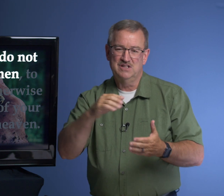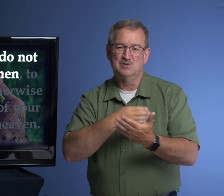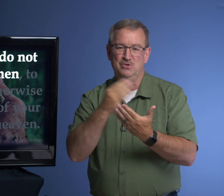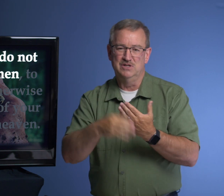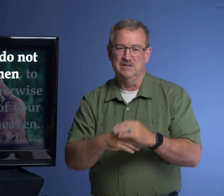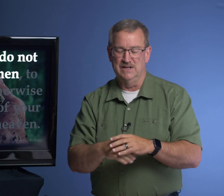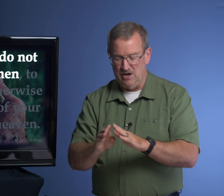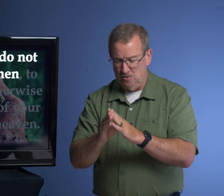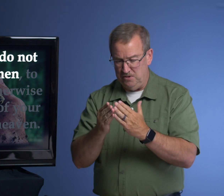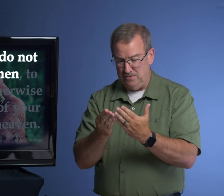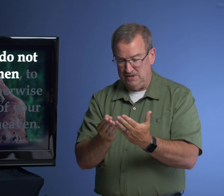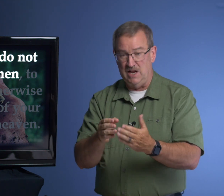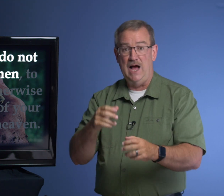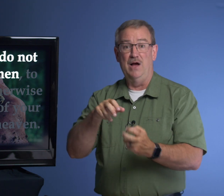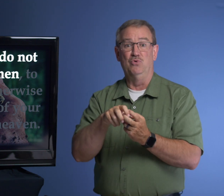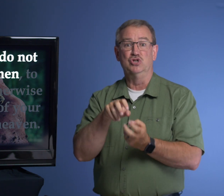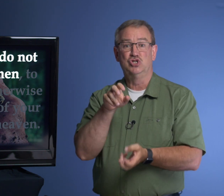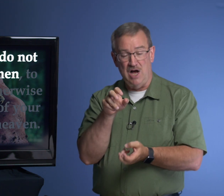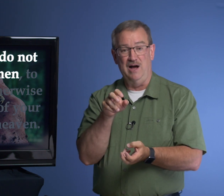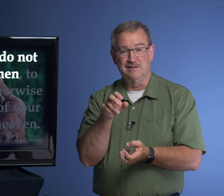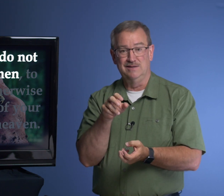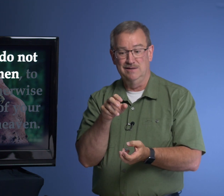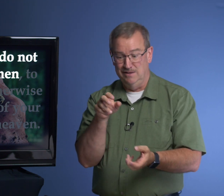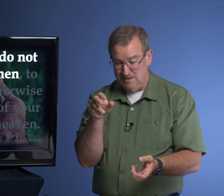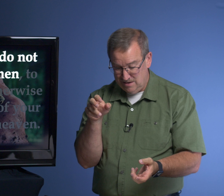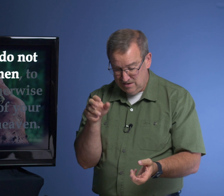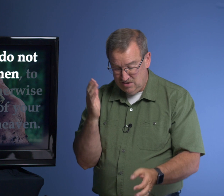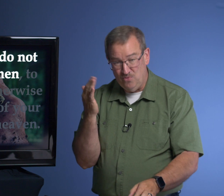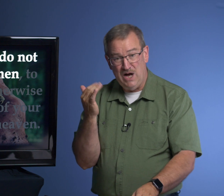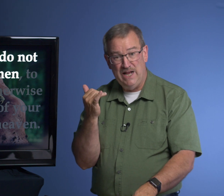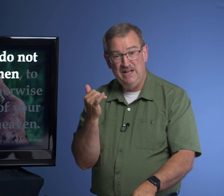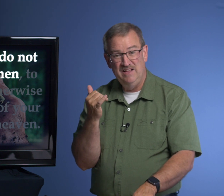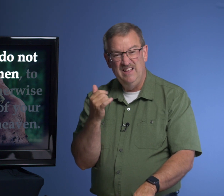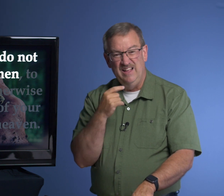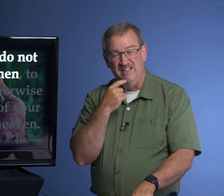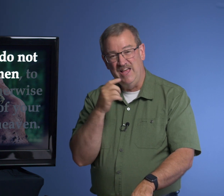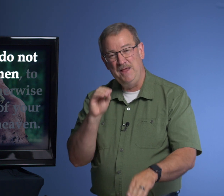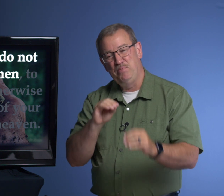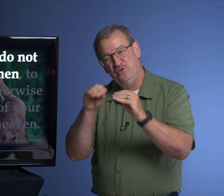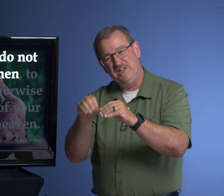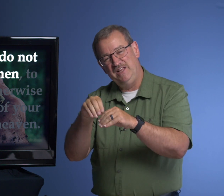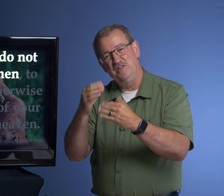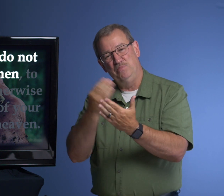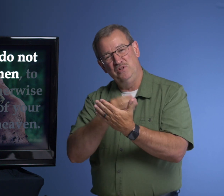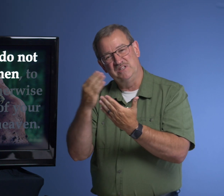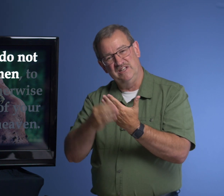this bulletin." And I opened the bulletin. I was shocked. Why? They put in the bulletin